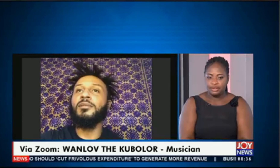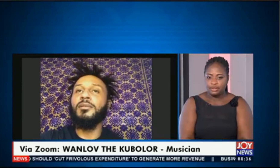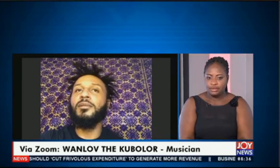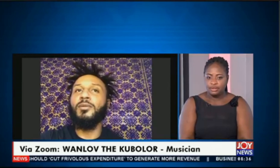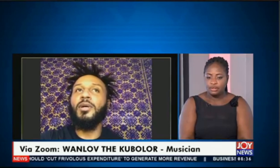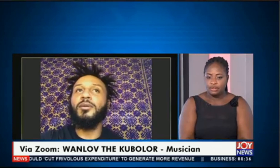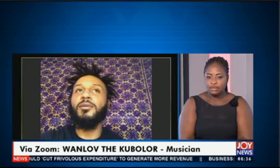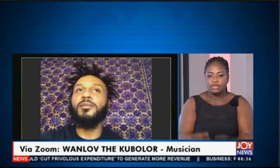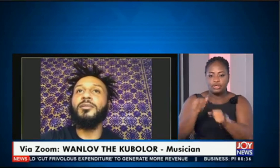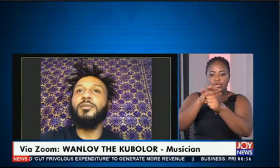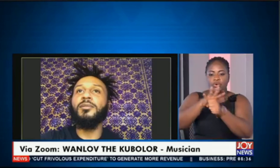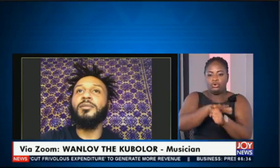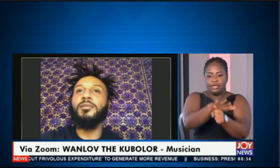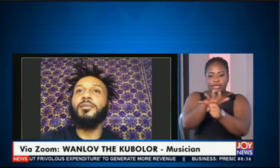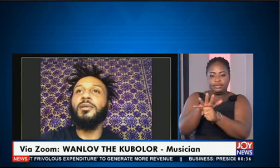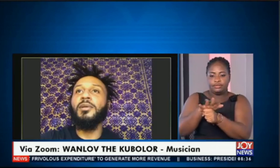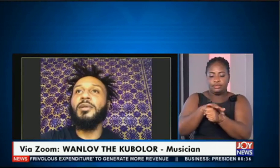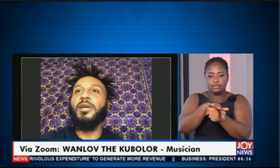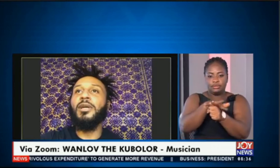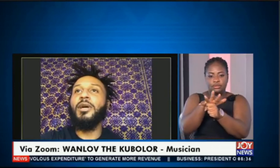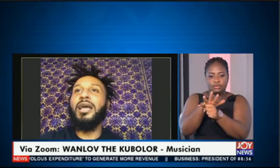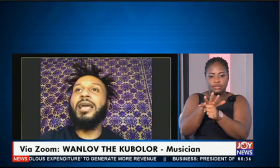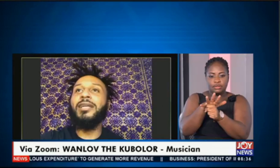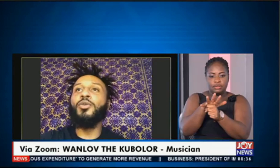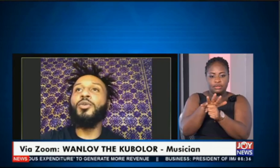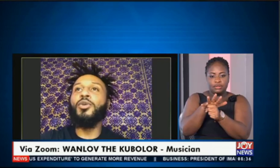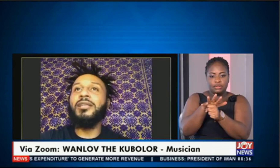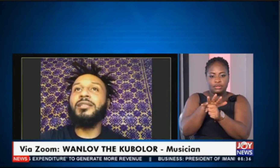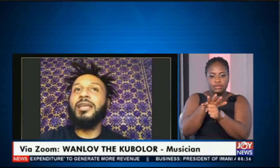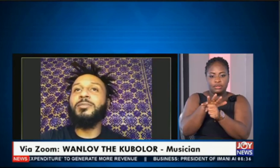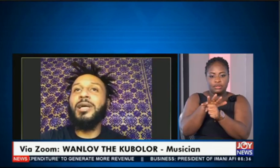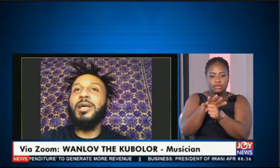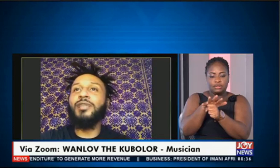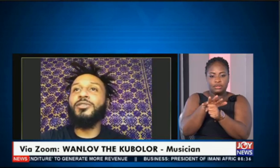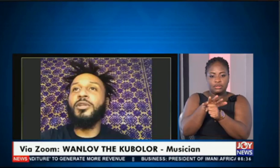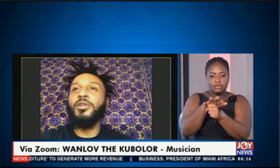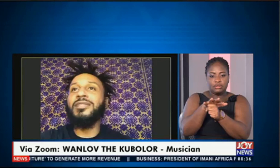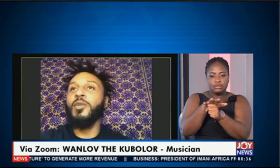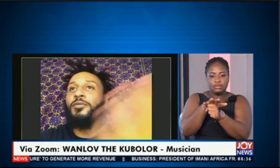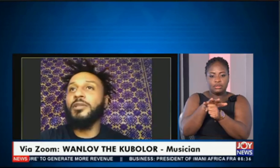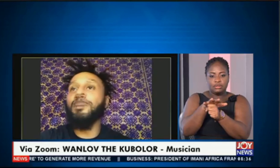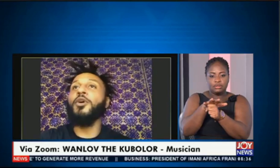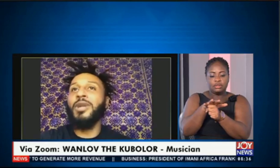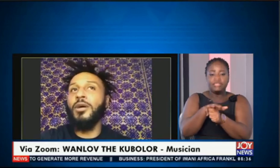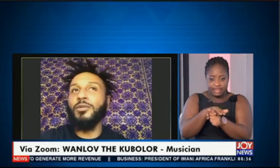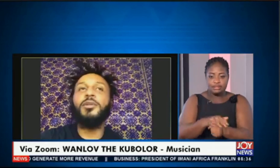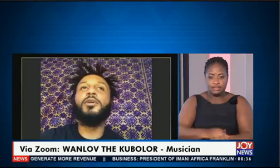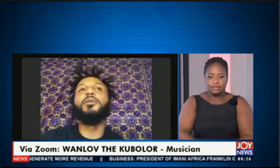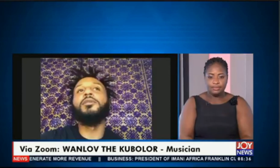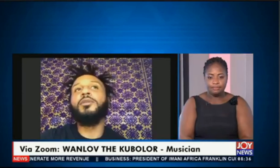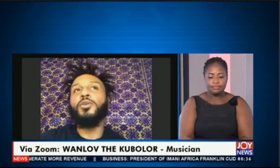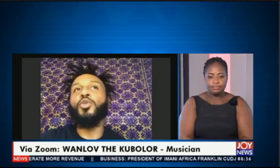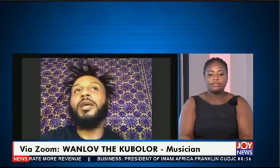corona. So do it again, corona. Corona. I heard corona is like a Spanish or Latin word for crown.